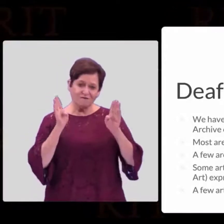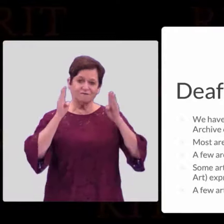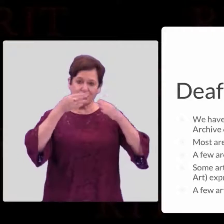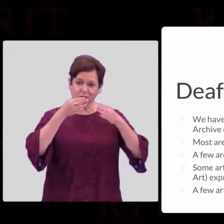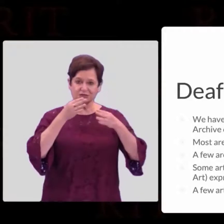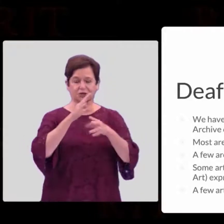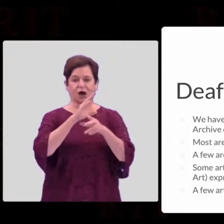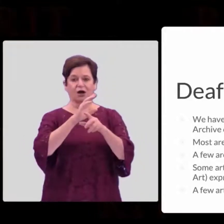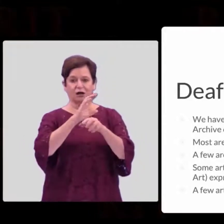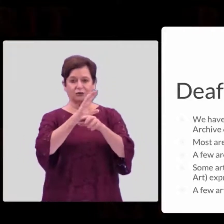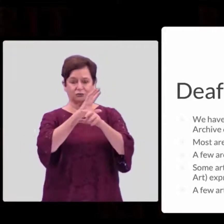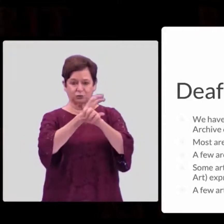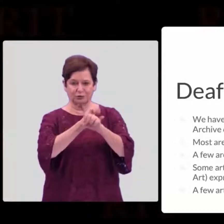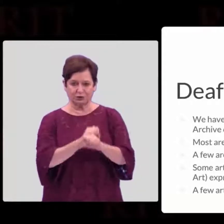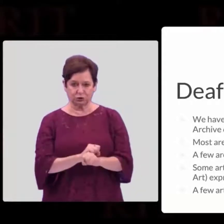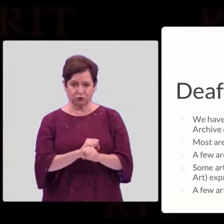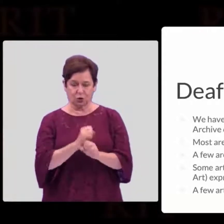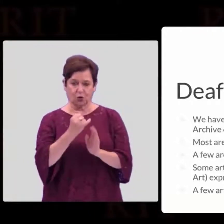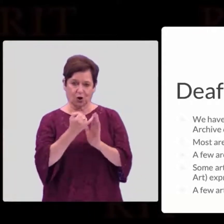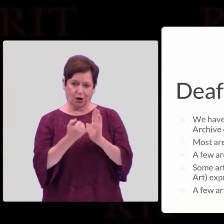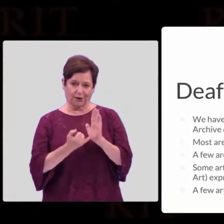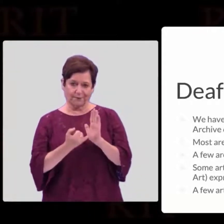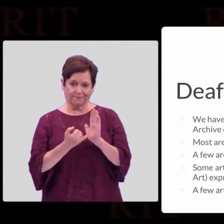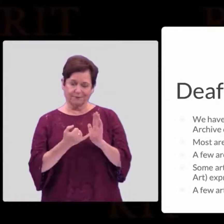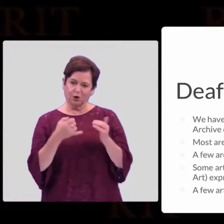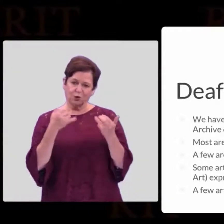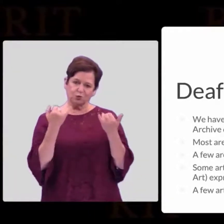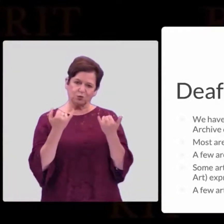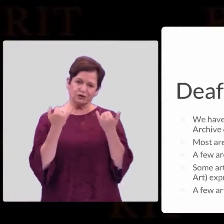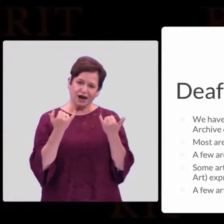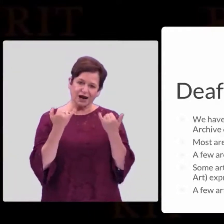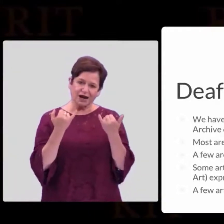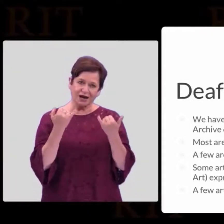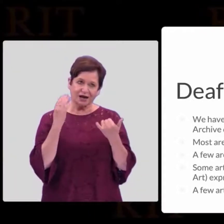Other artists focus on traditional art.